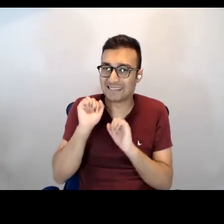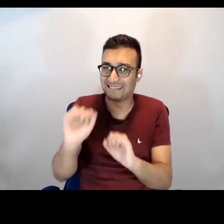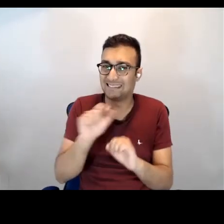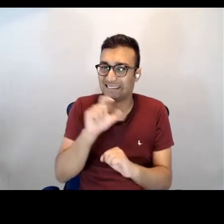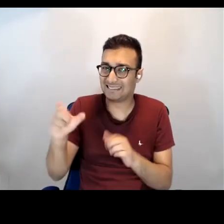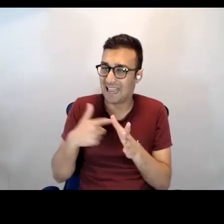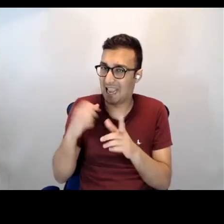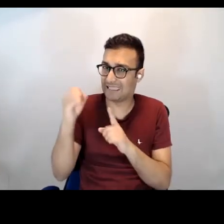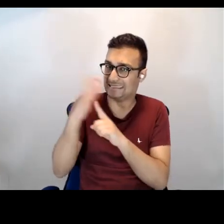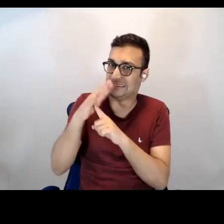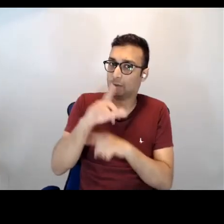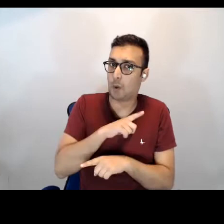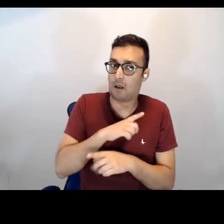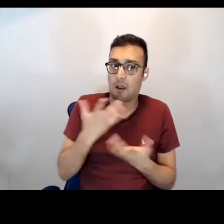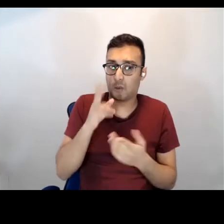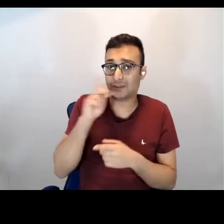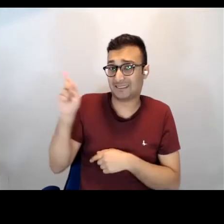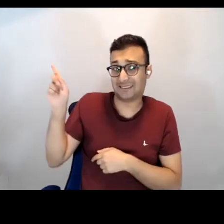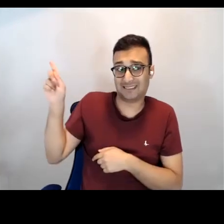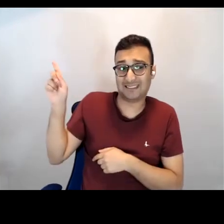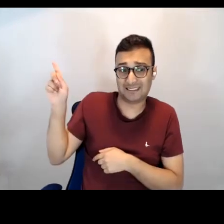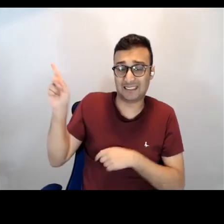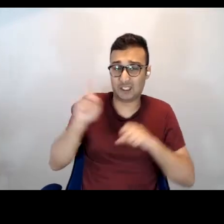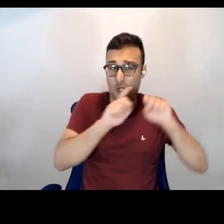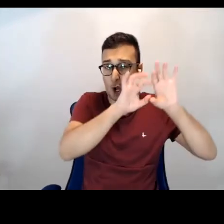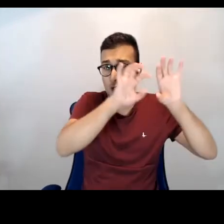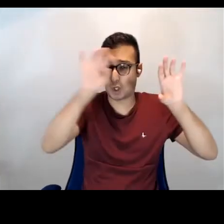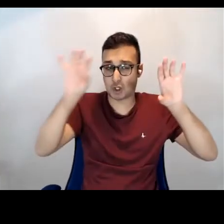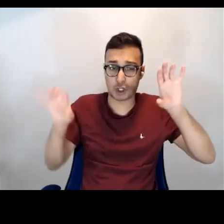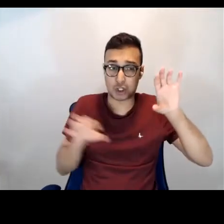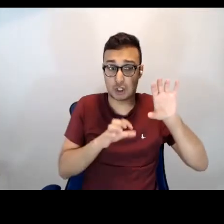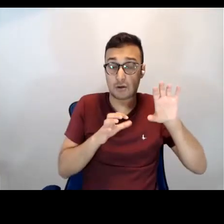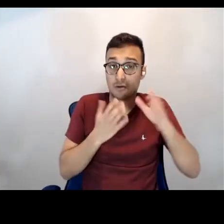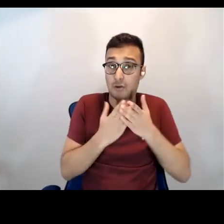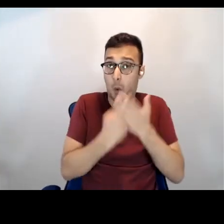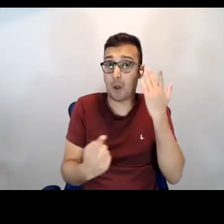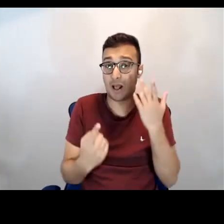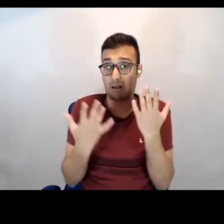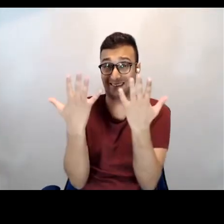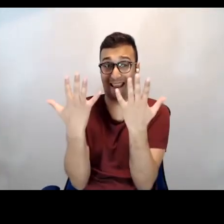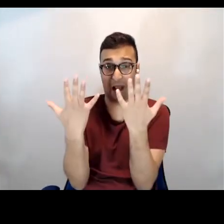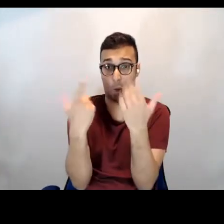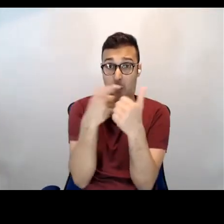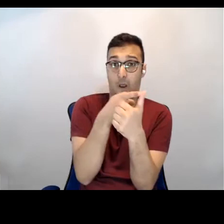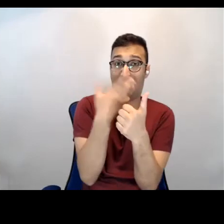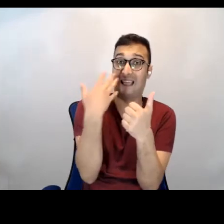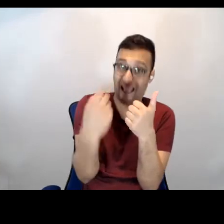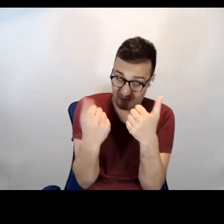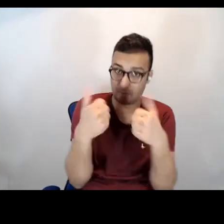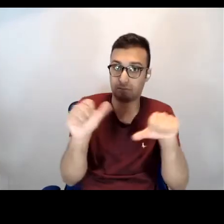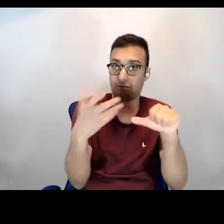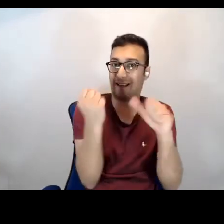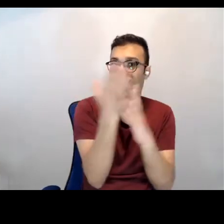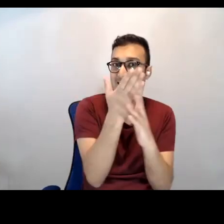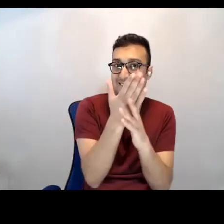slide, you can see a graphic highlighting that only 1 in 10 people have access to the AT they need. So a statistic we're all very